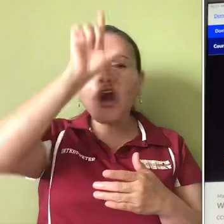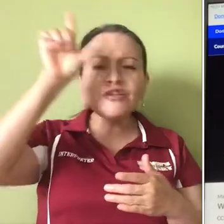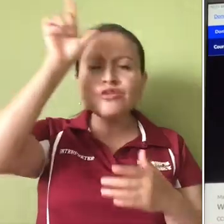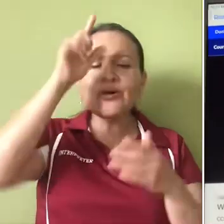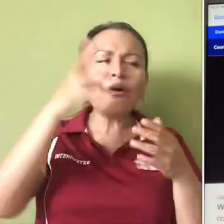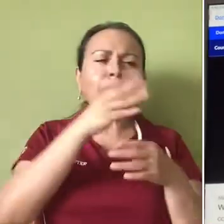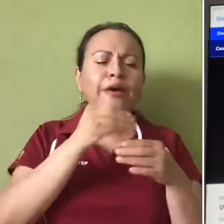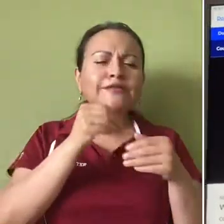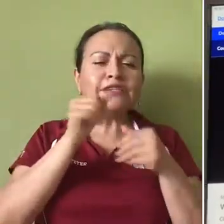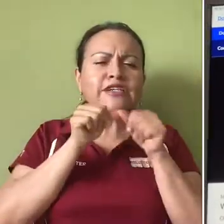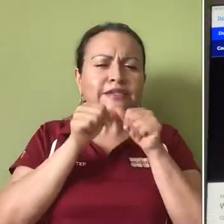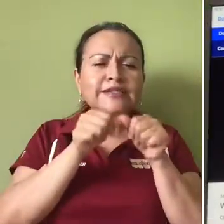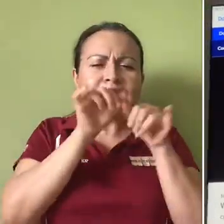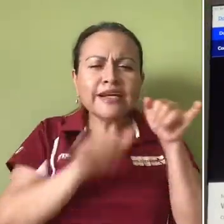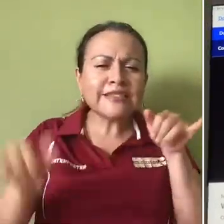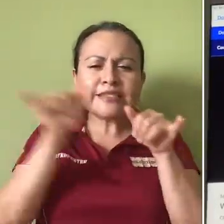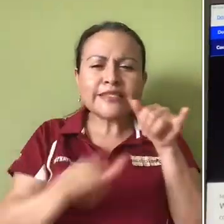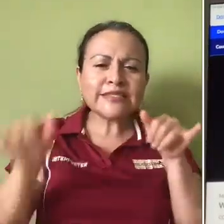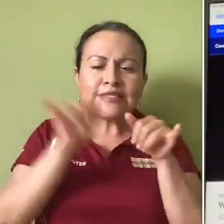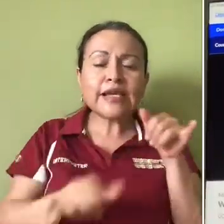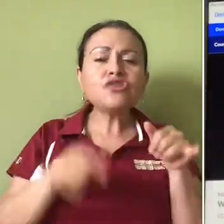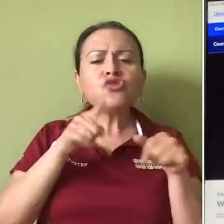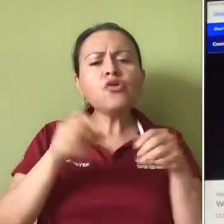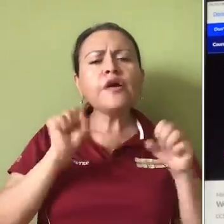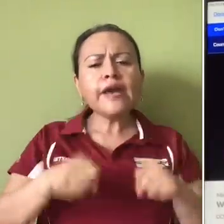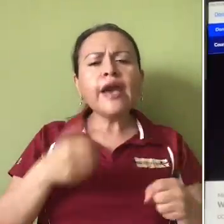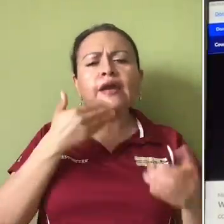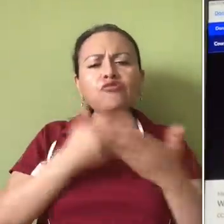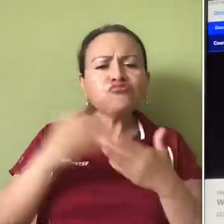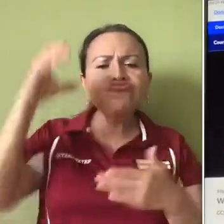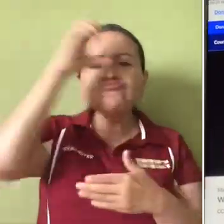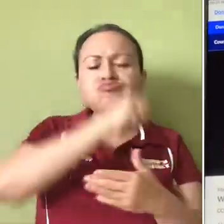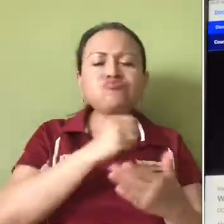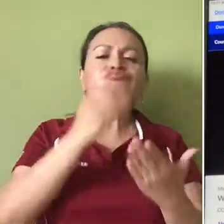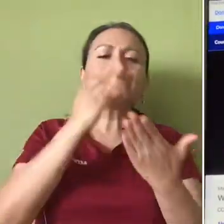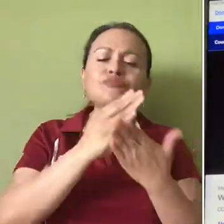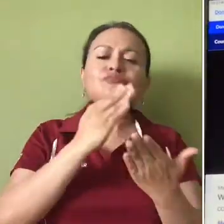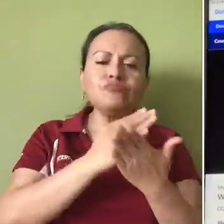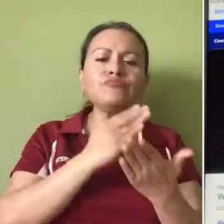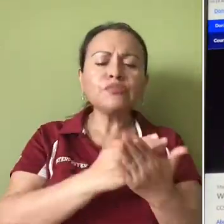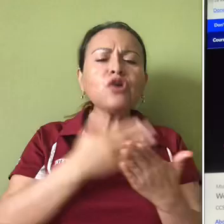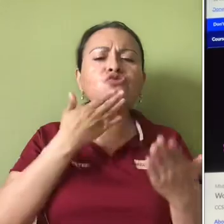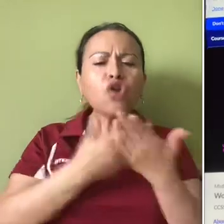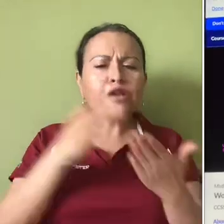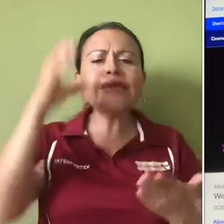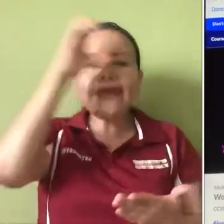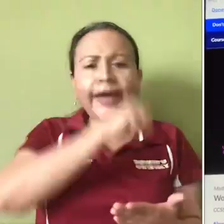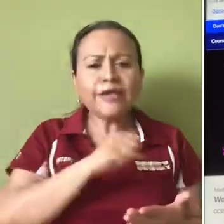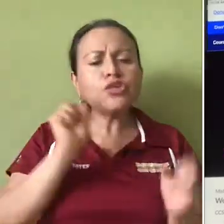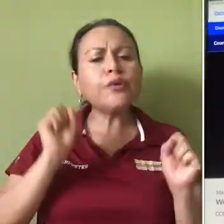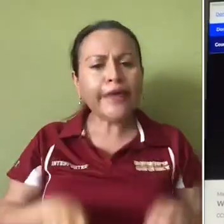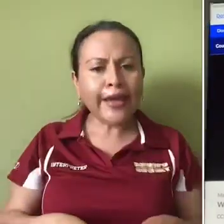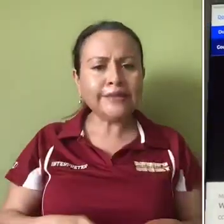making assumptions that you can make and then logically deducing step by step, there's multiple ways to get that right answer.